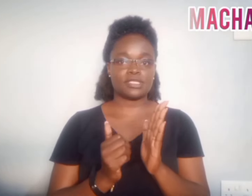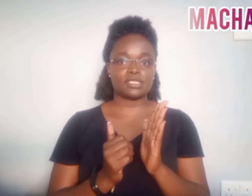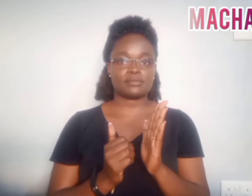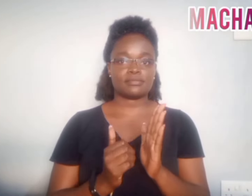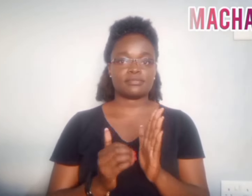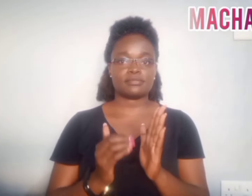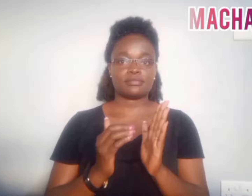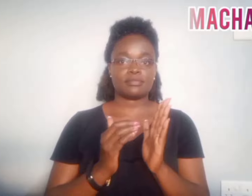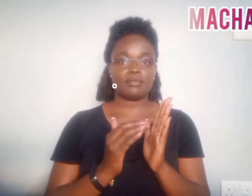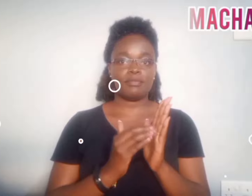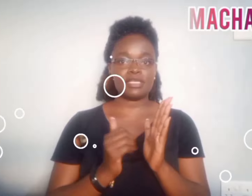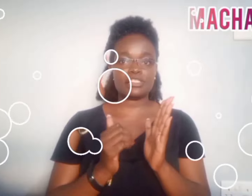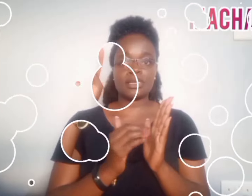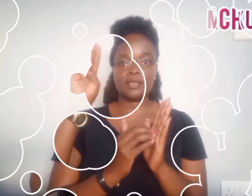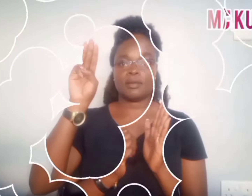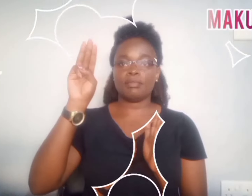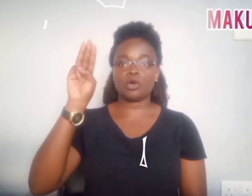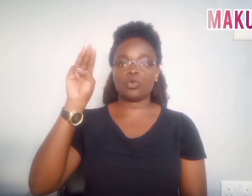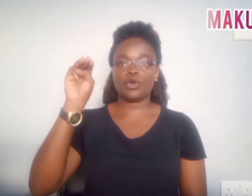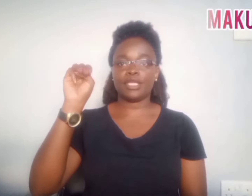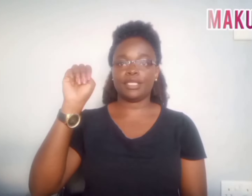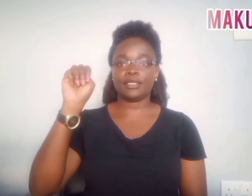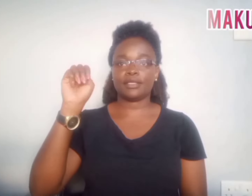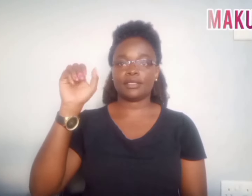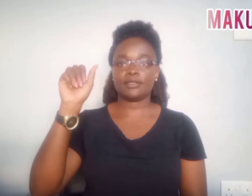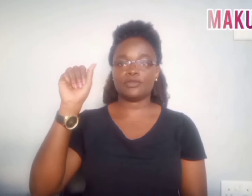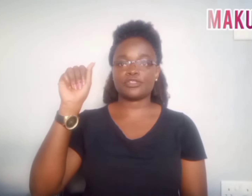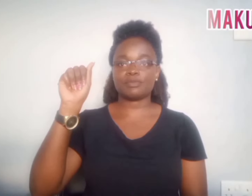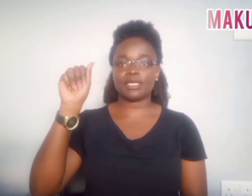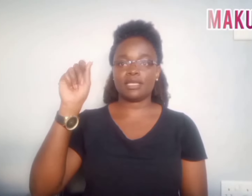Machakos. Machakos. Makueni. You spell.